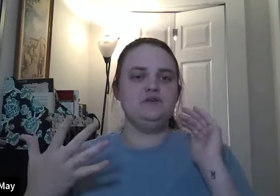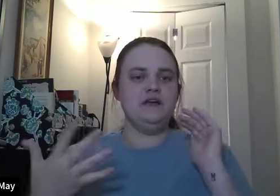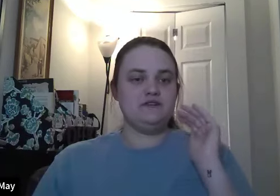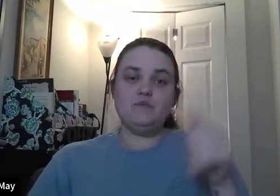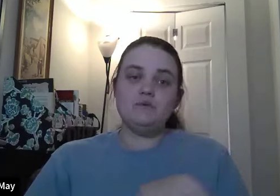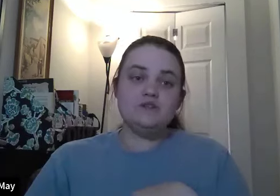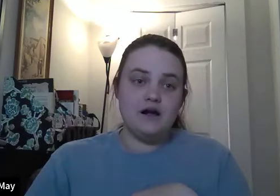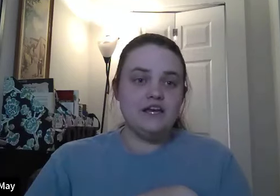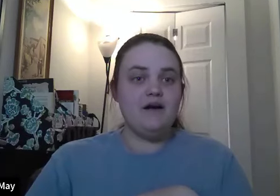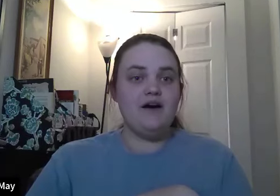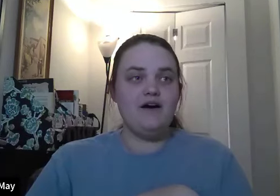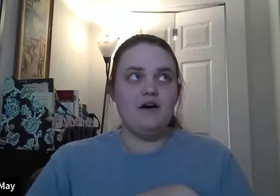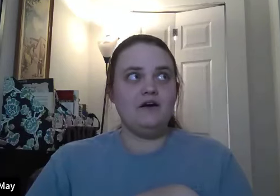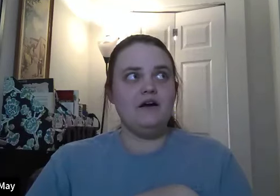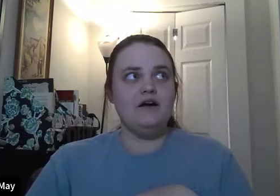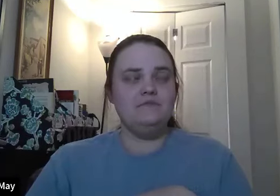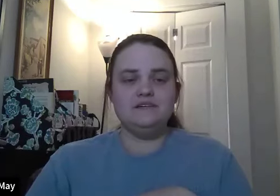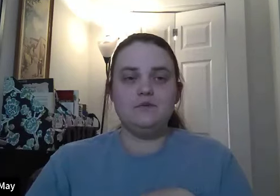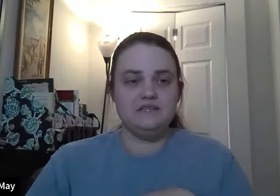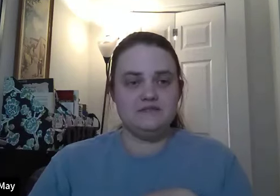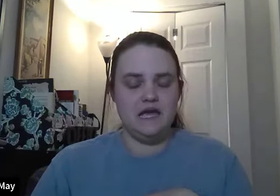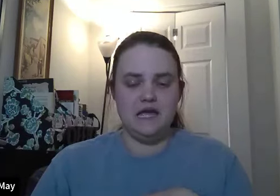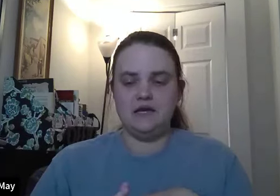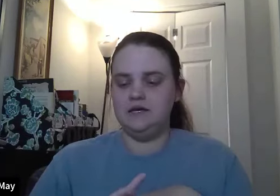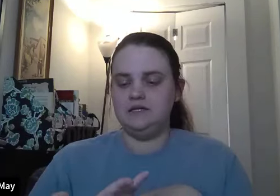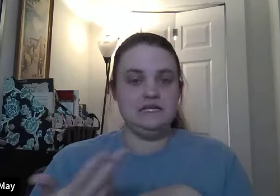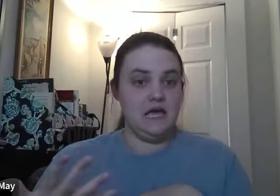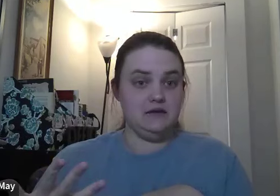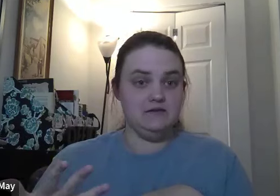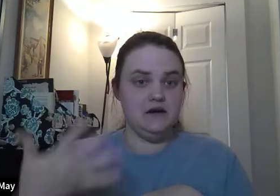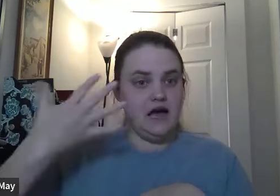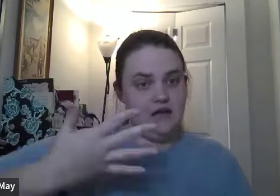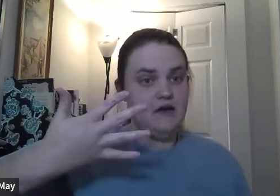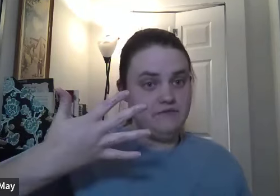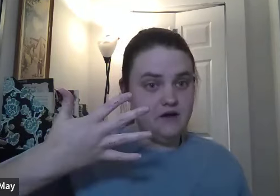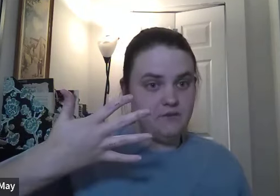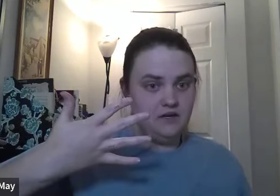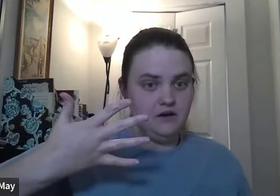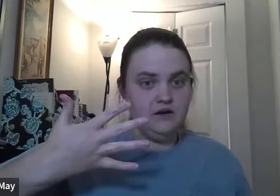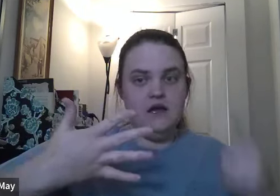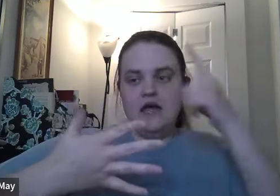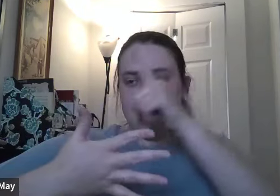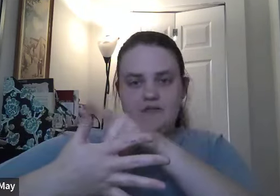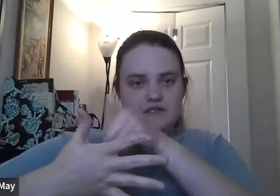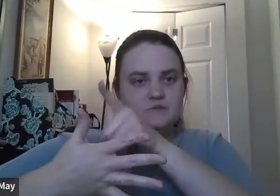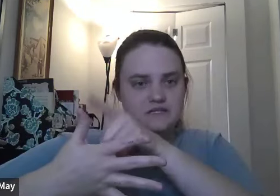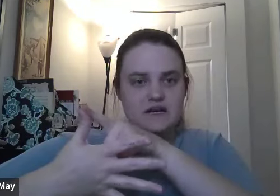like, for example, when we're talking about our different ways of saying day, I had that 5 up here and I had this one assigned